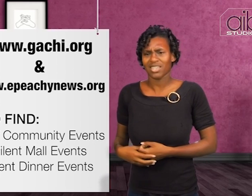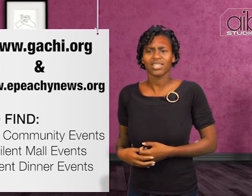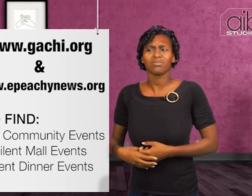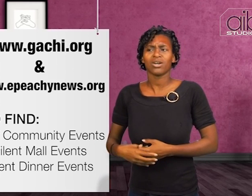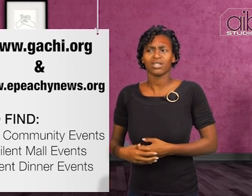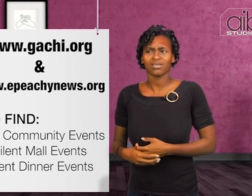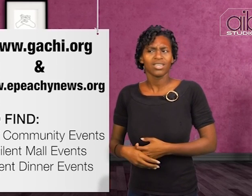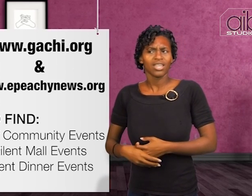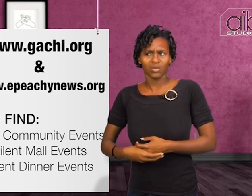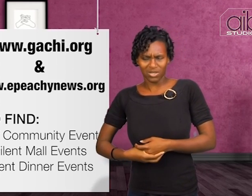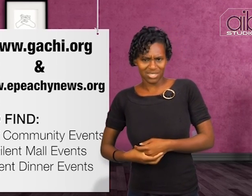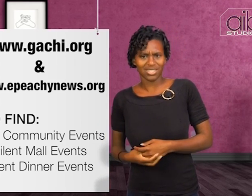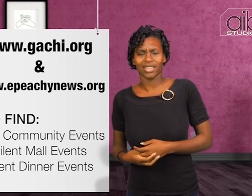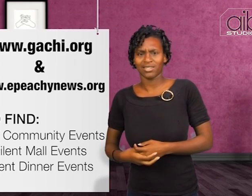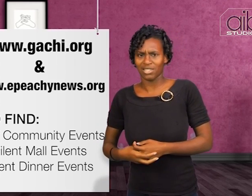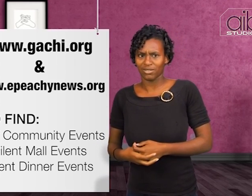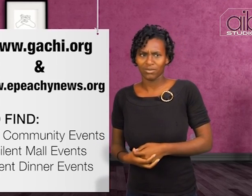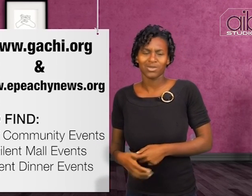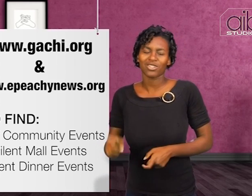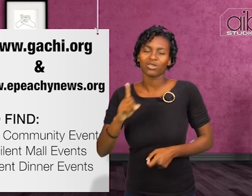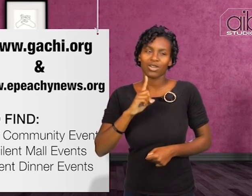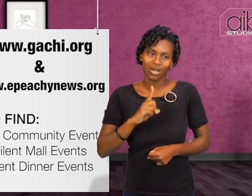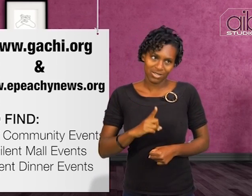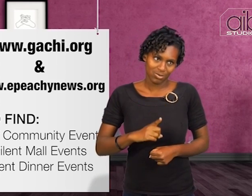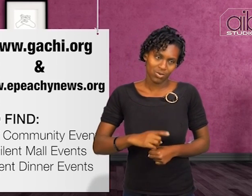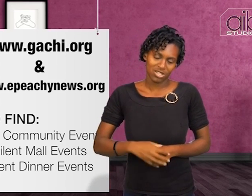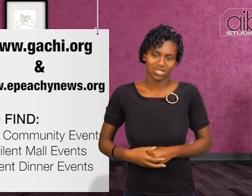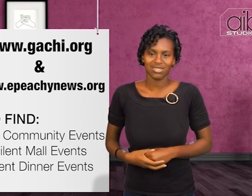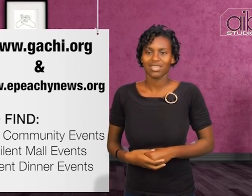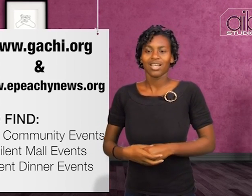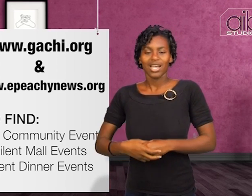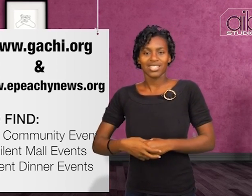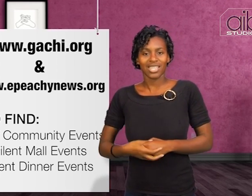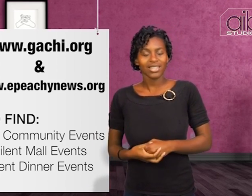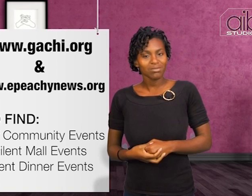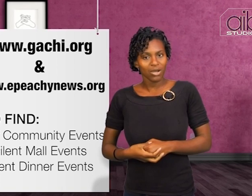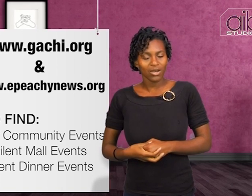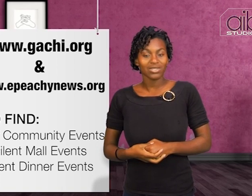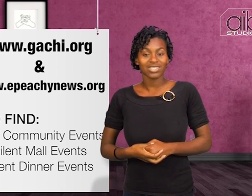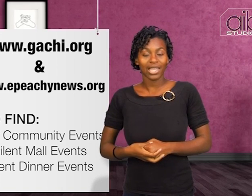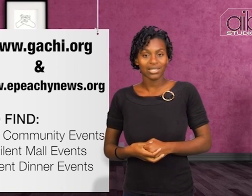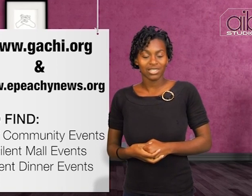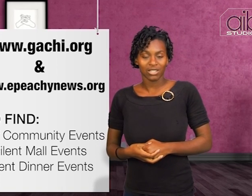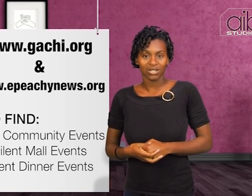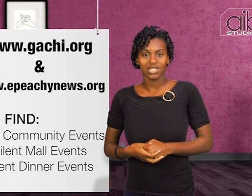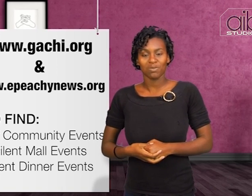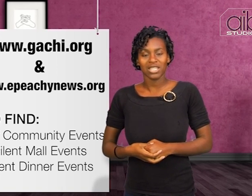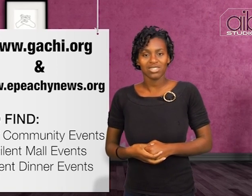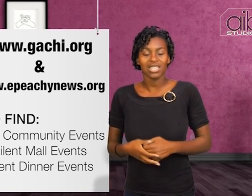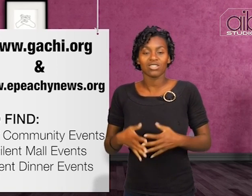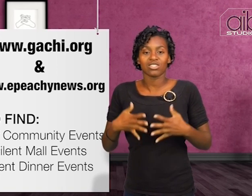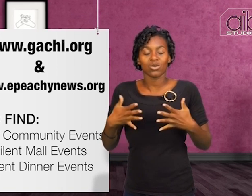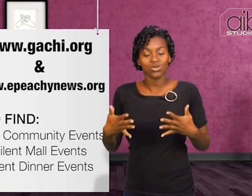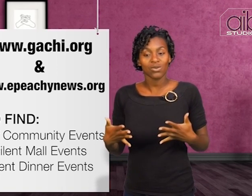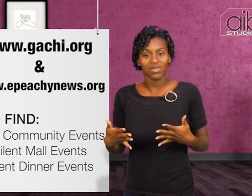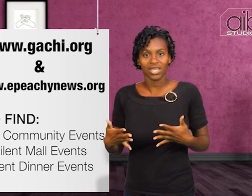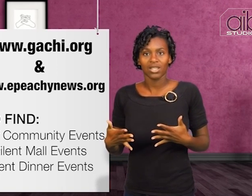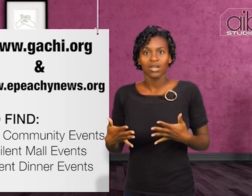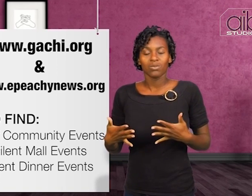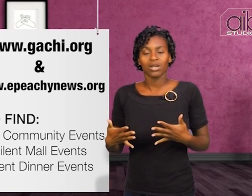silent mall and what's a silent dinner, which are awesome questions. A silent mall and a silent dinner is basically a social event